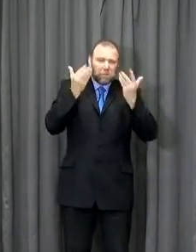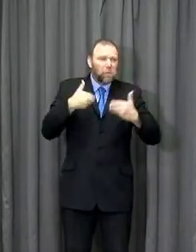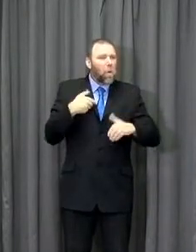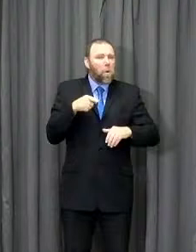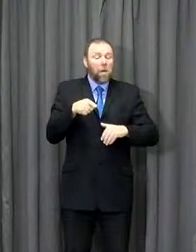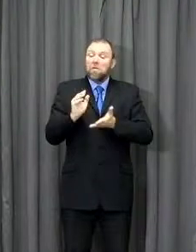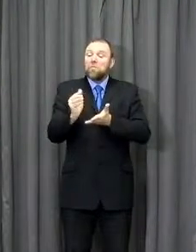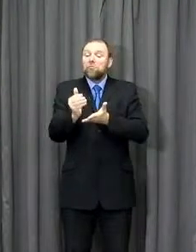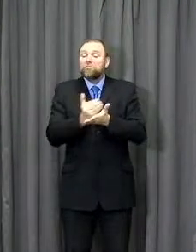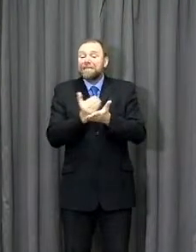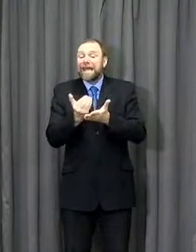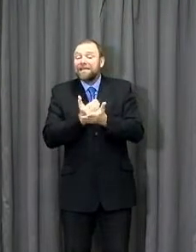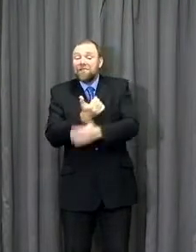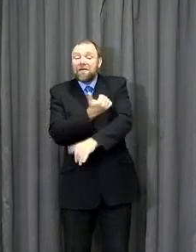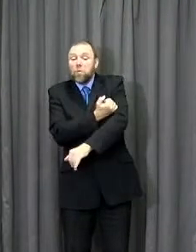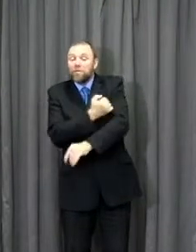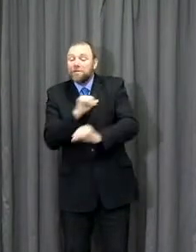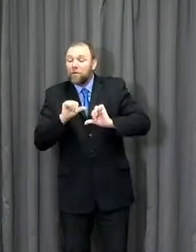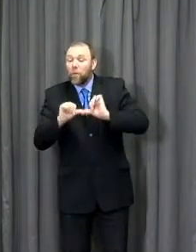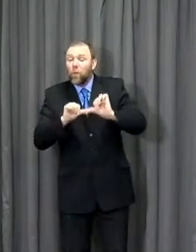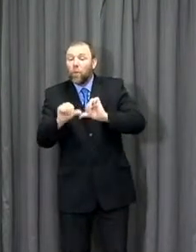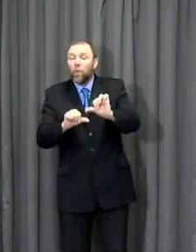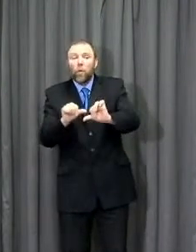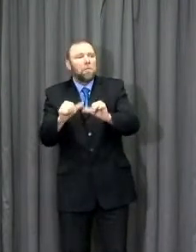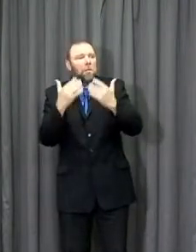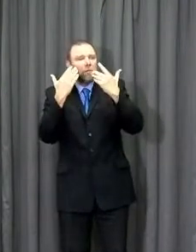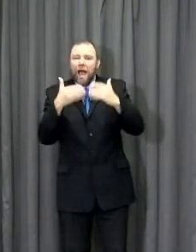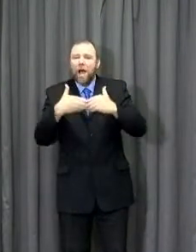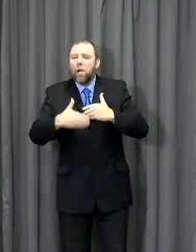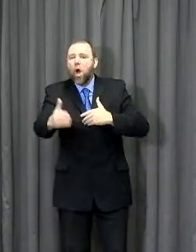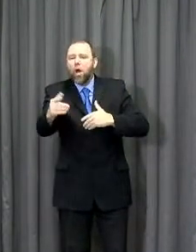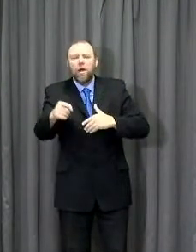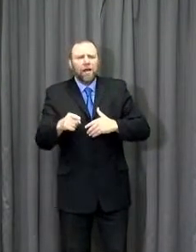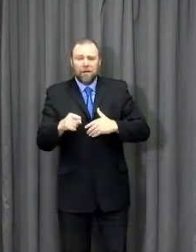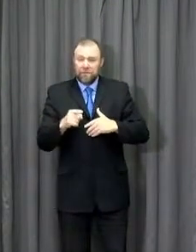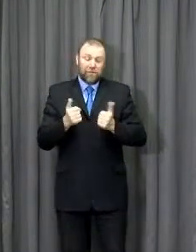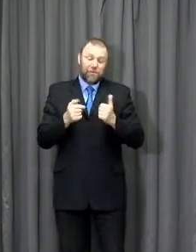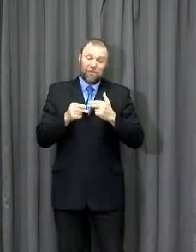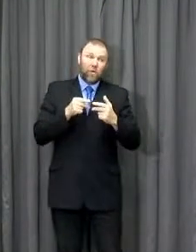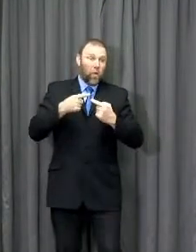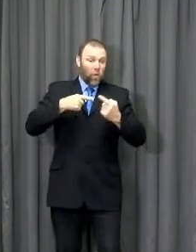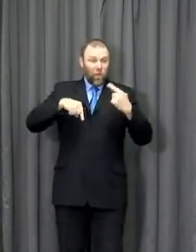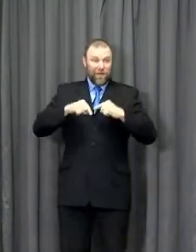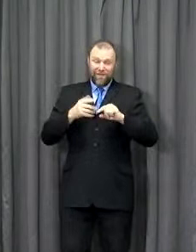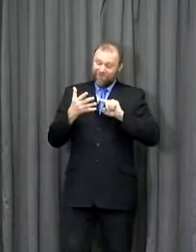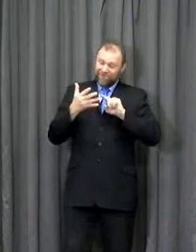immunity. There's a very good news story in here that in Wales we're the 5th highest in the world in delivering the